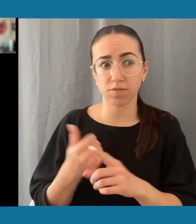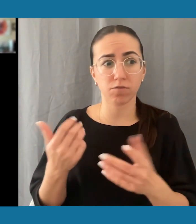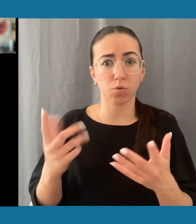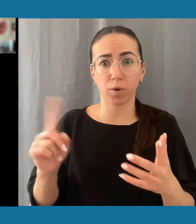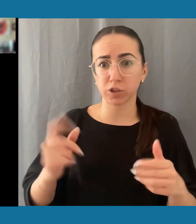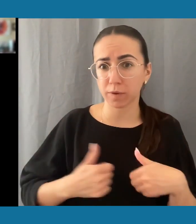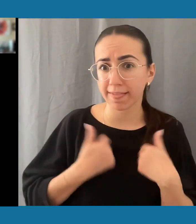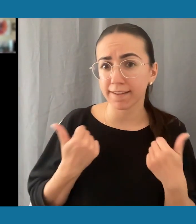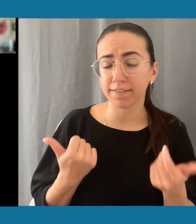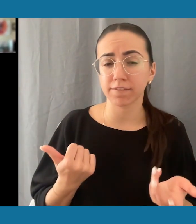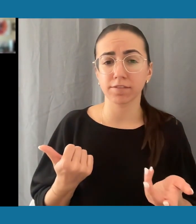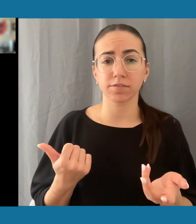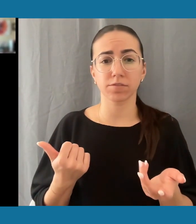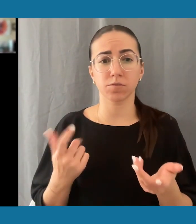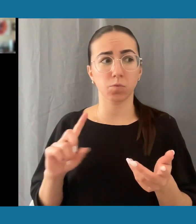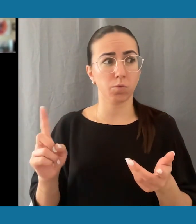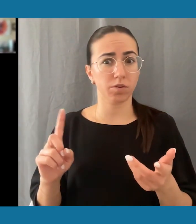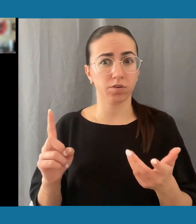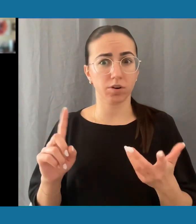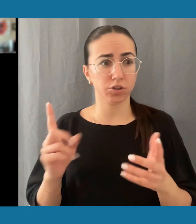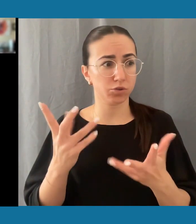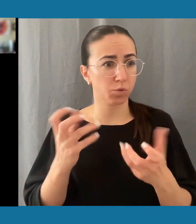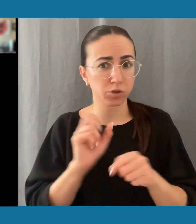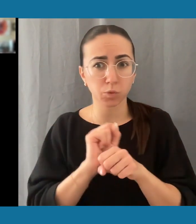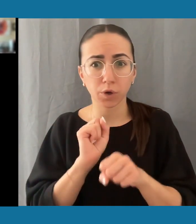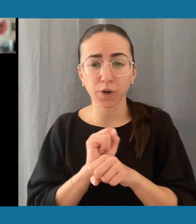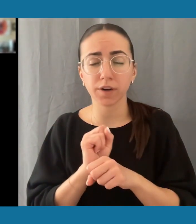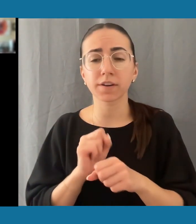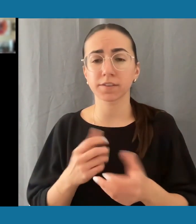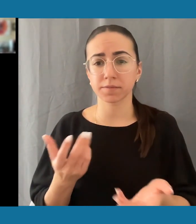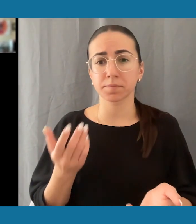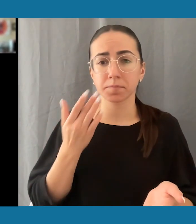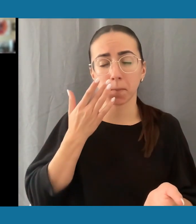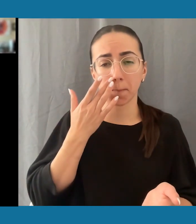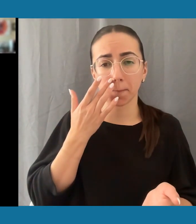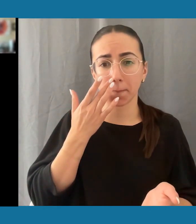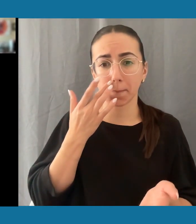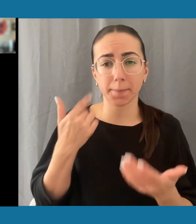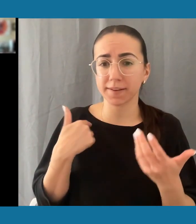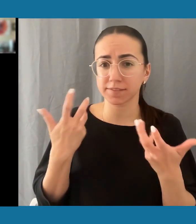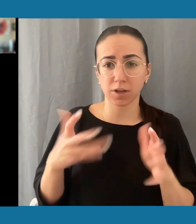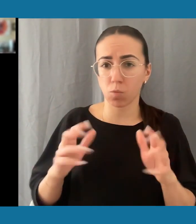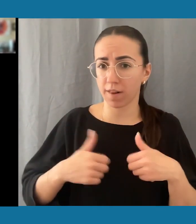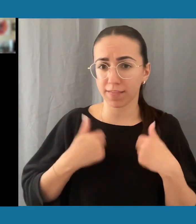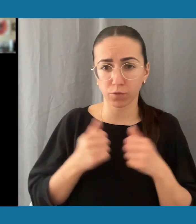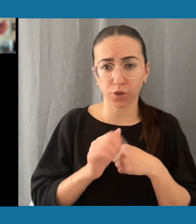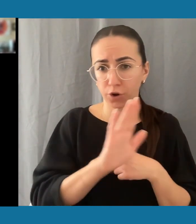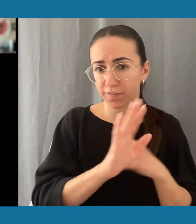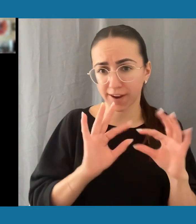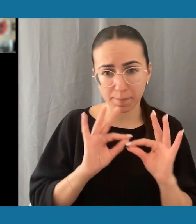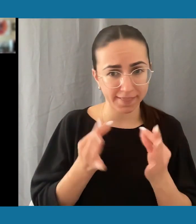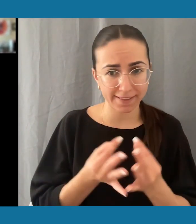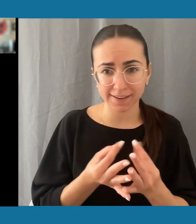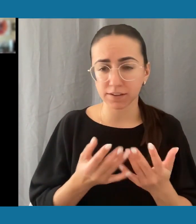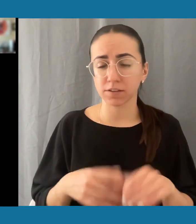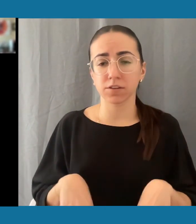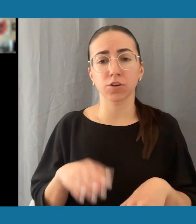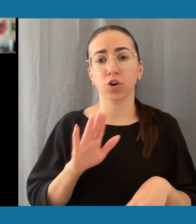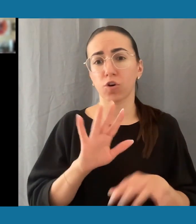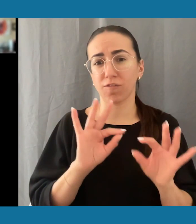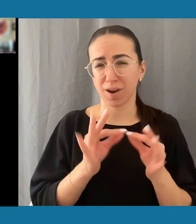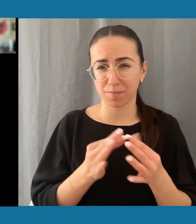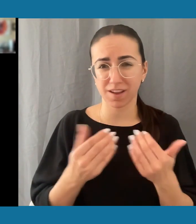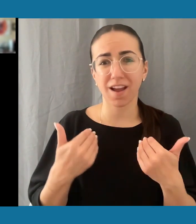employed. She did not want to live with her family. Her family had guardianship over her and really